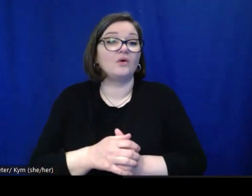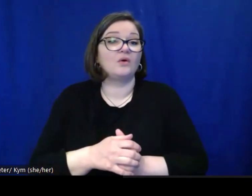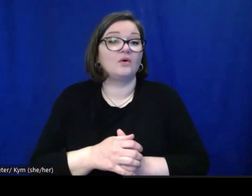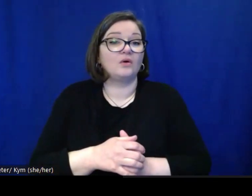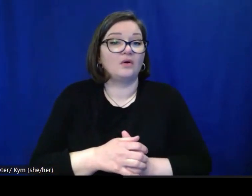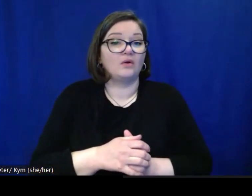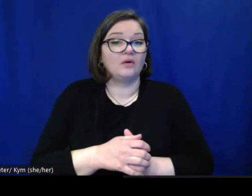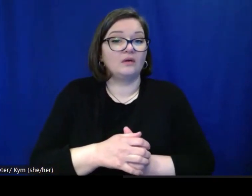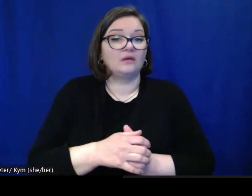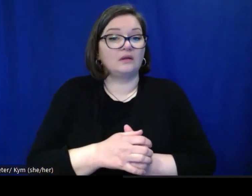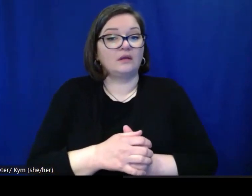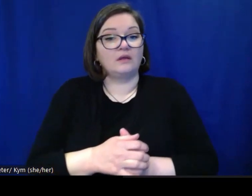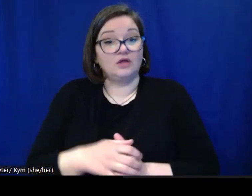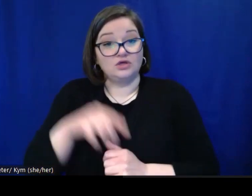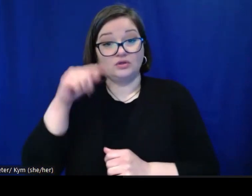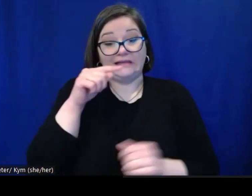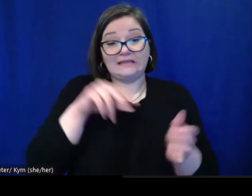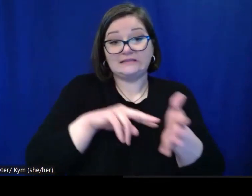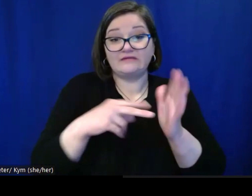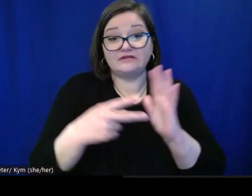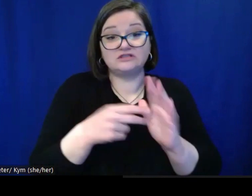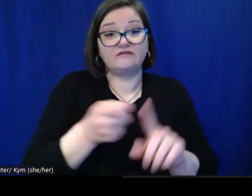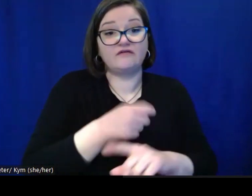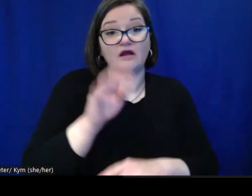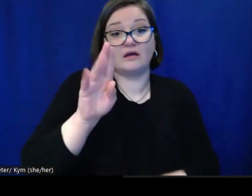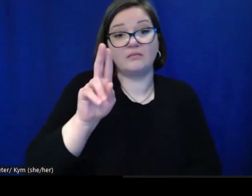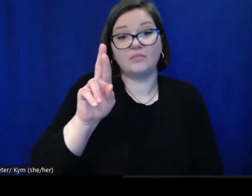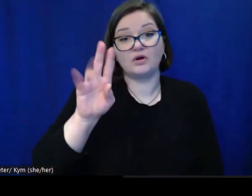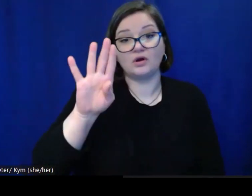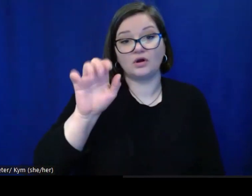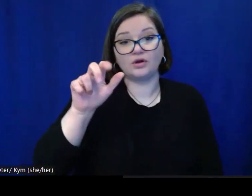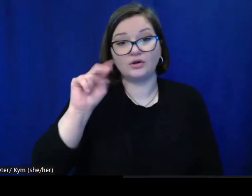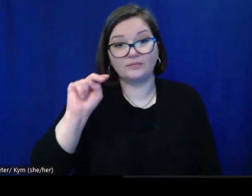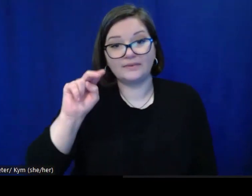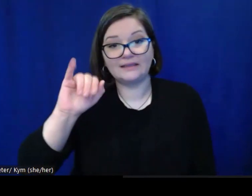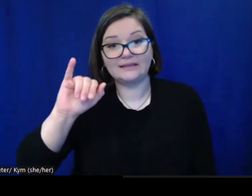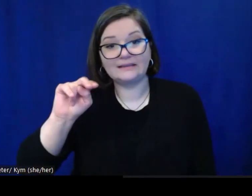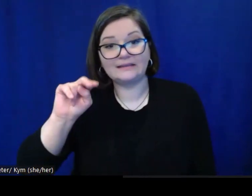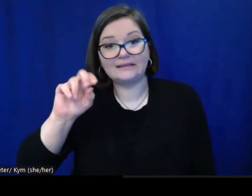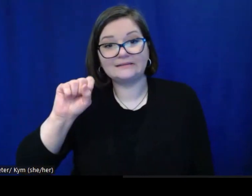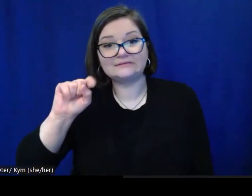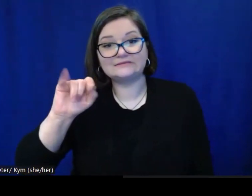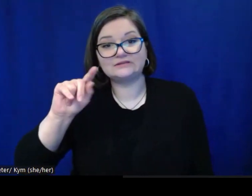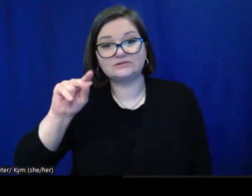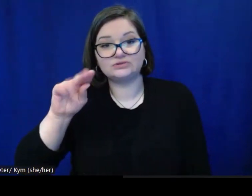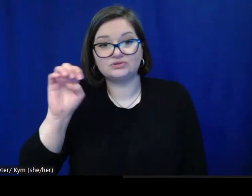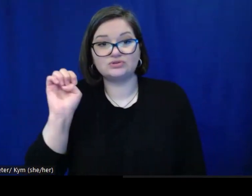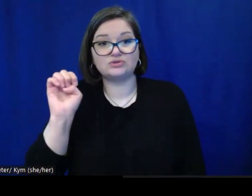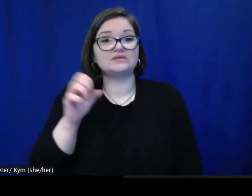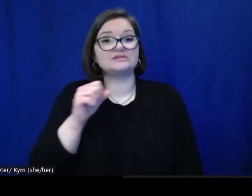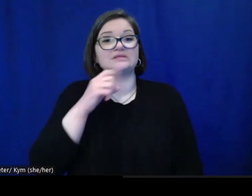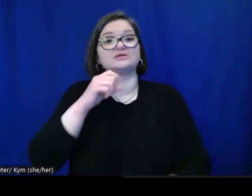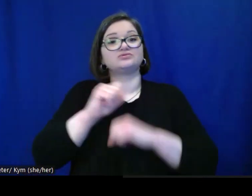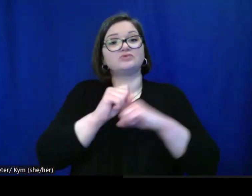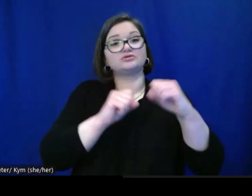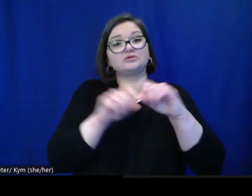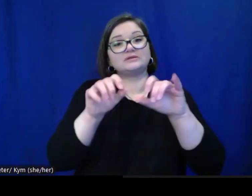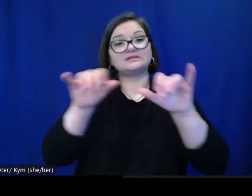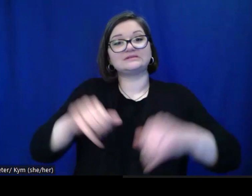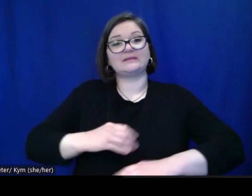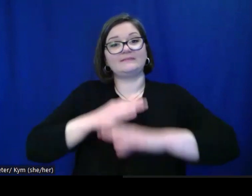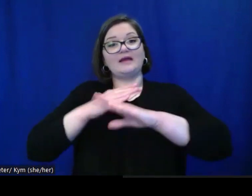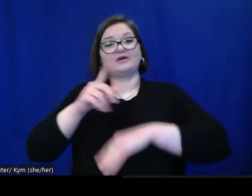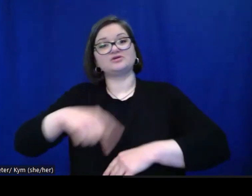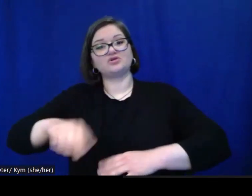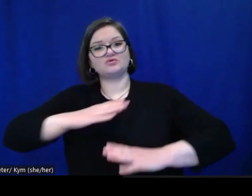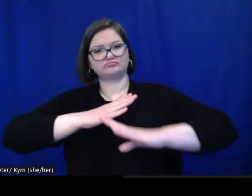And this definition was from the Urban Institute. Structural and system barriers are obstacles that collectively